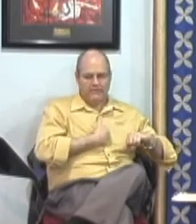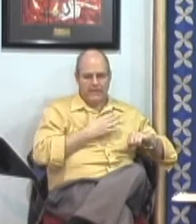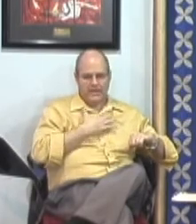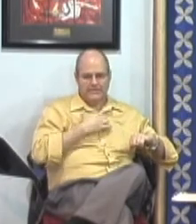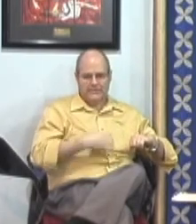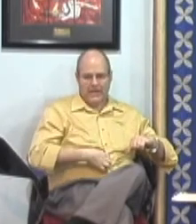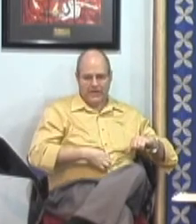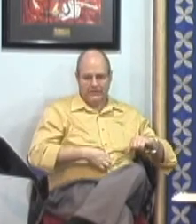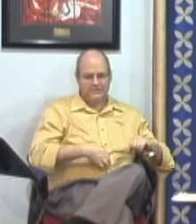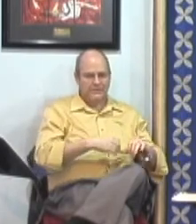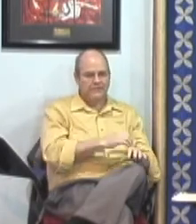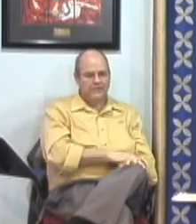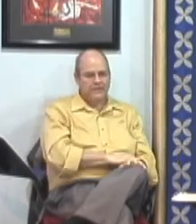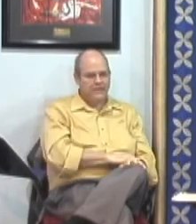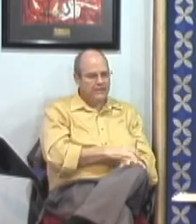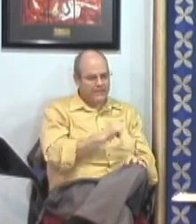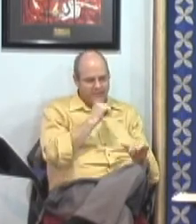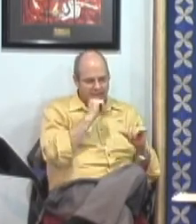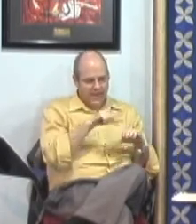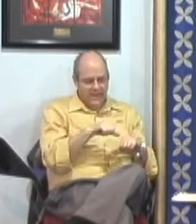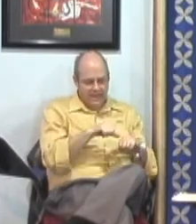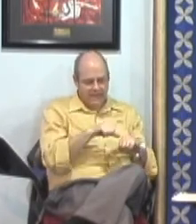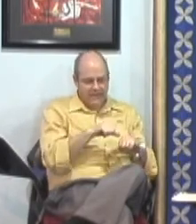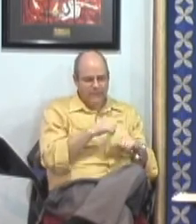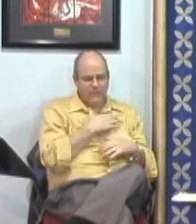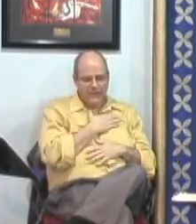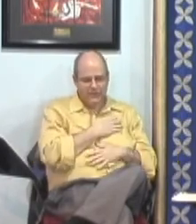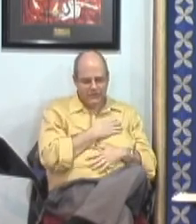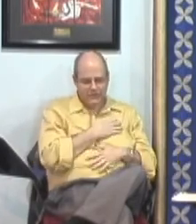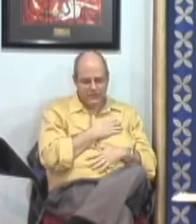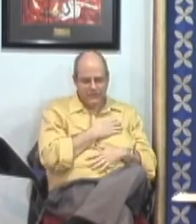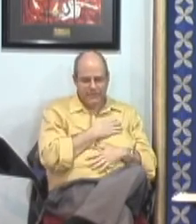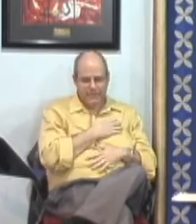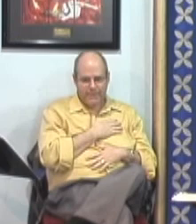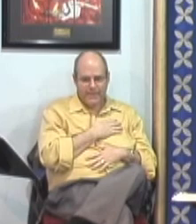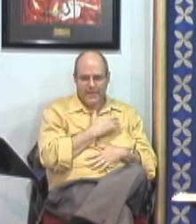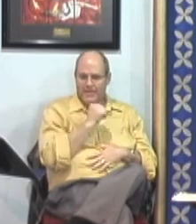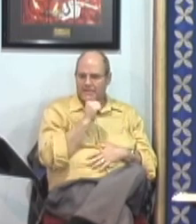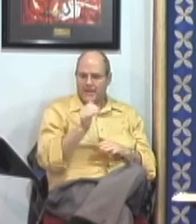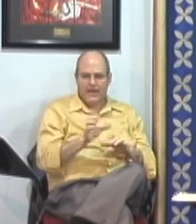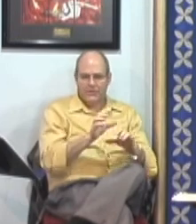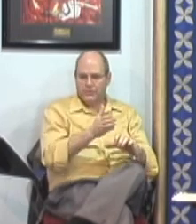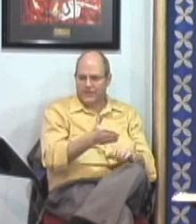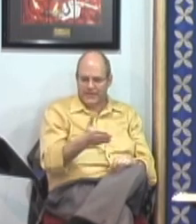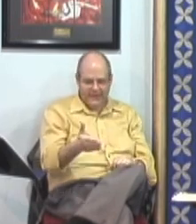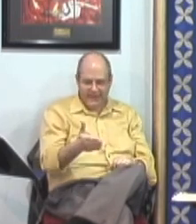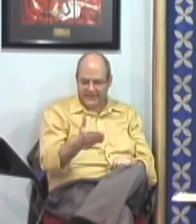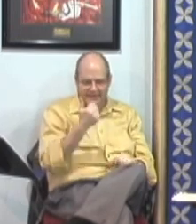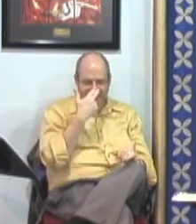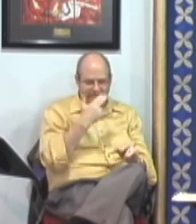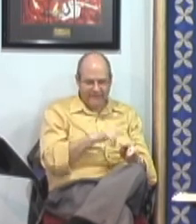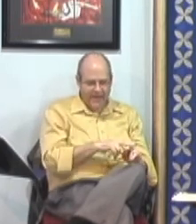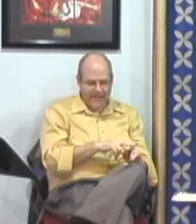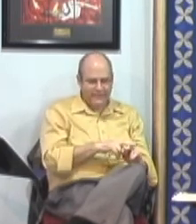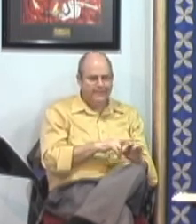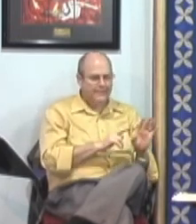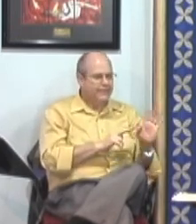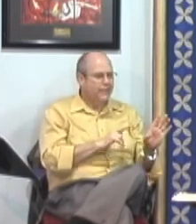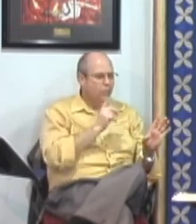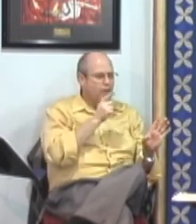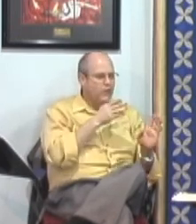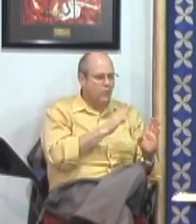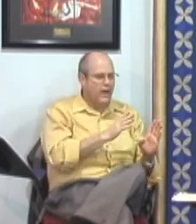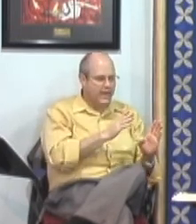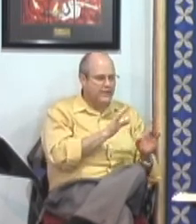desires, right? Denying pleasure. Not doing things just because they're fun. Here's one way which I